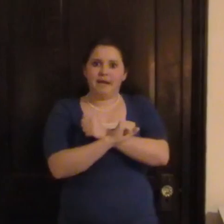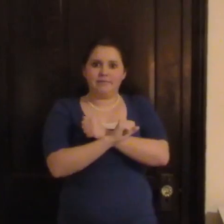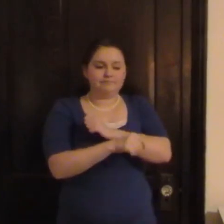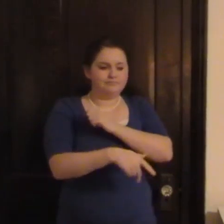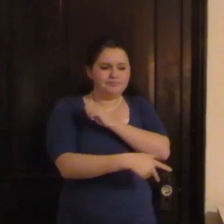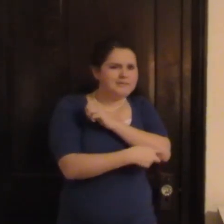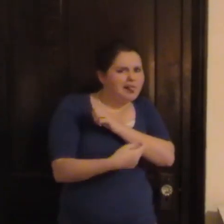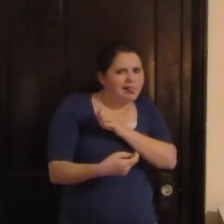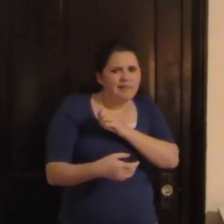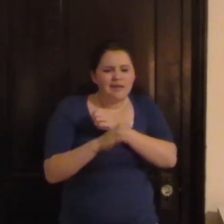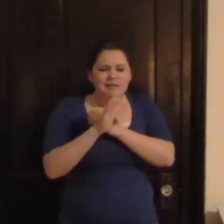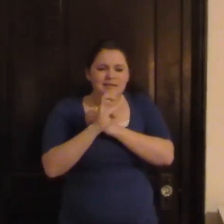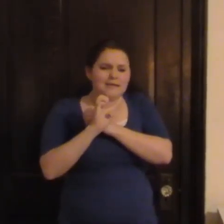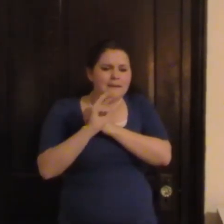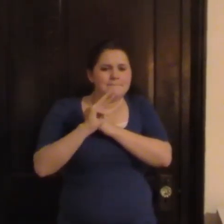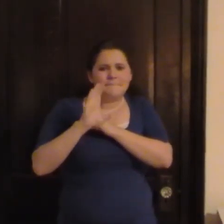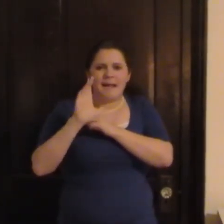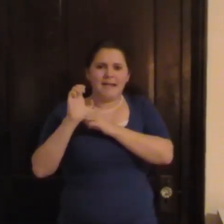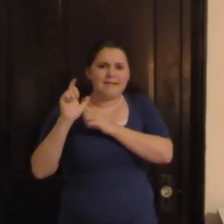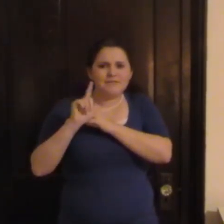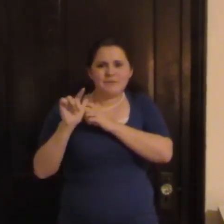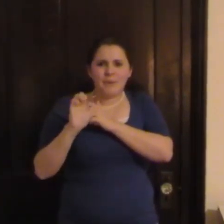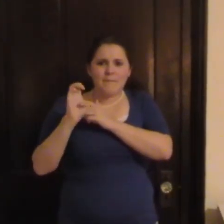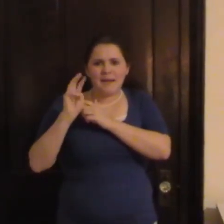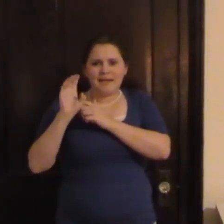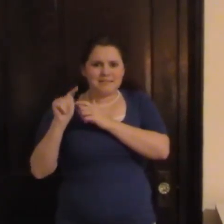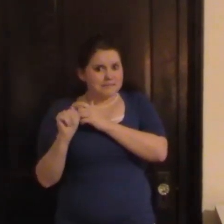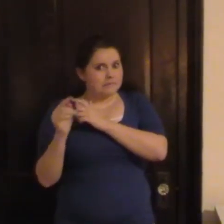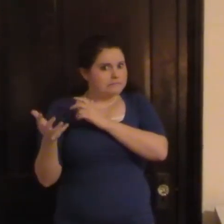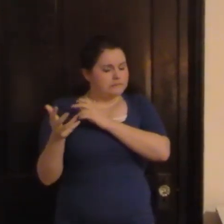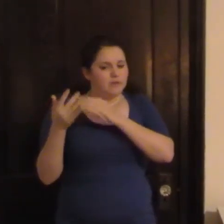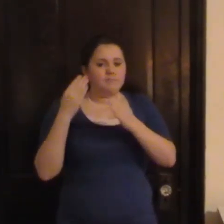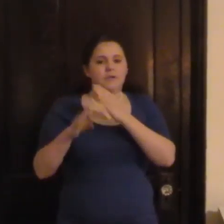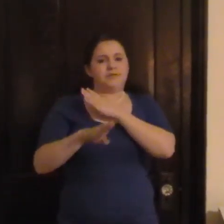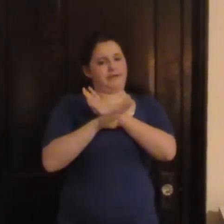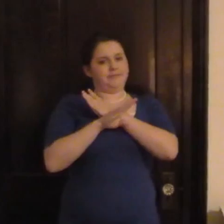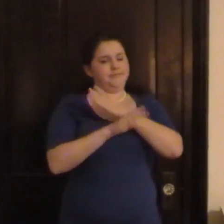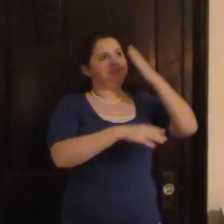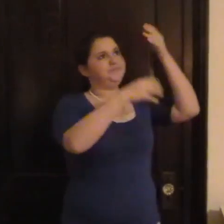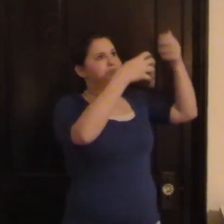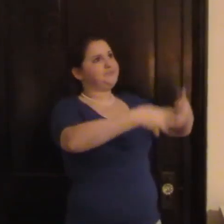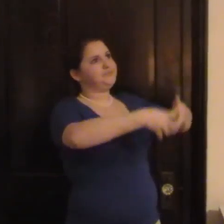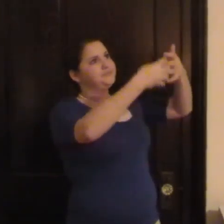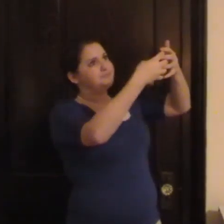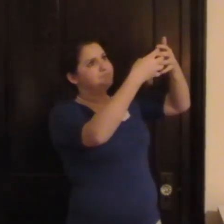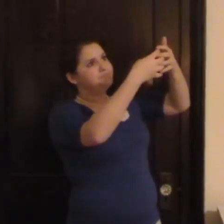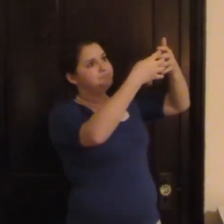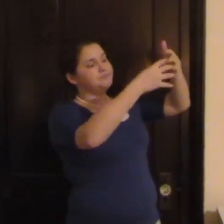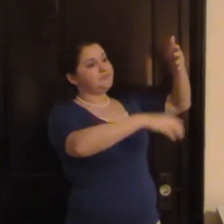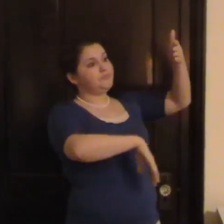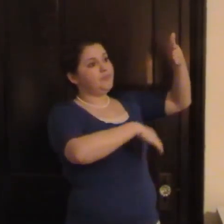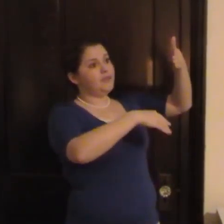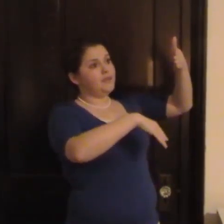then what happens is that they then input the number of hours that the individual has had into what they call an automated payroll system. So they pull